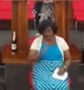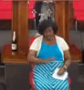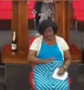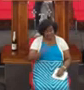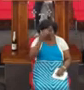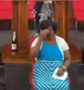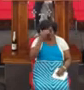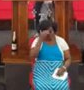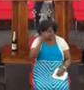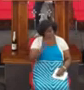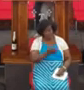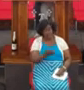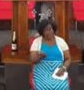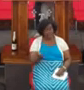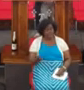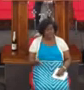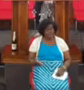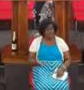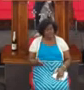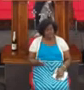never knew you.